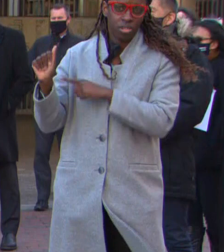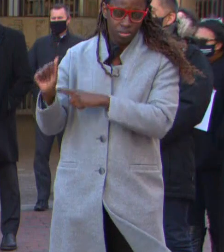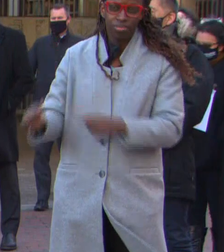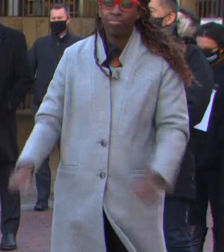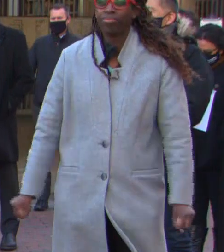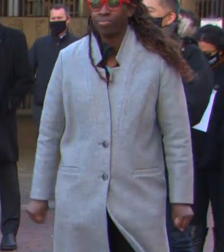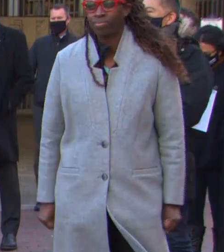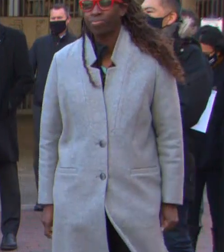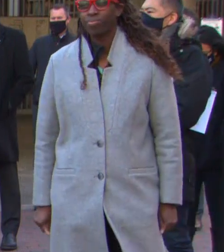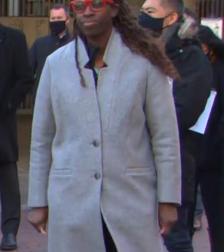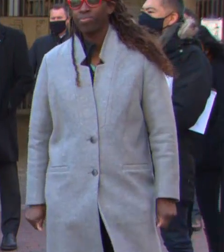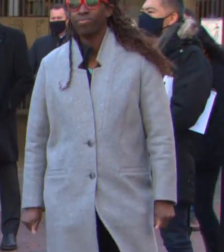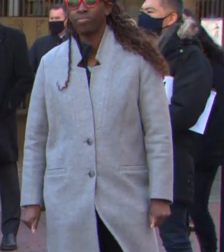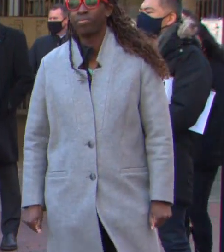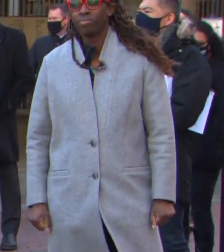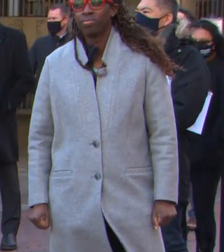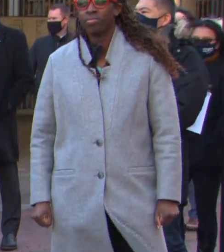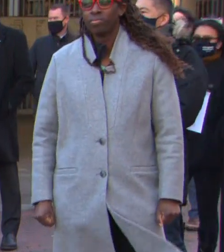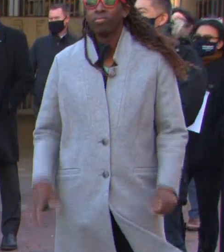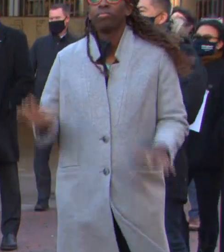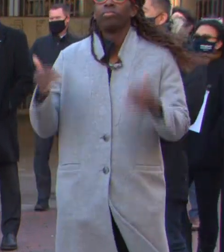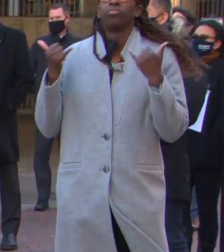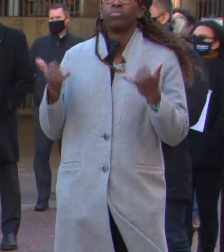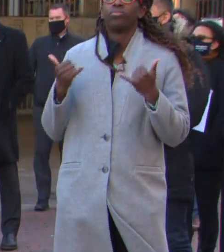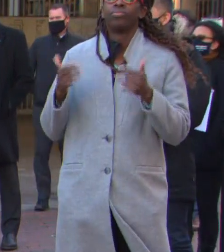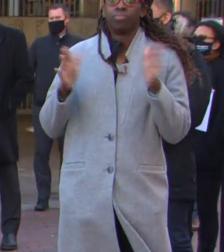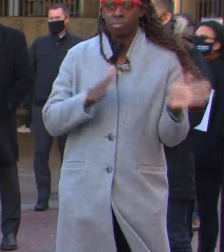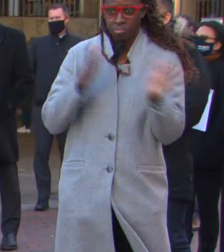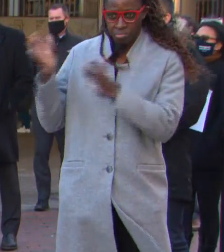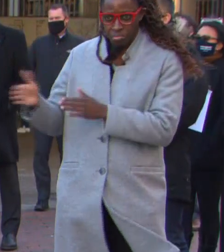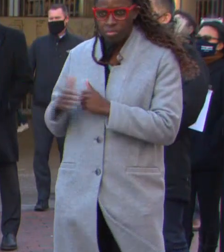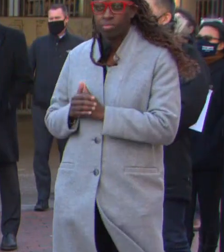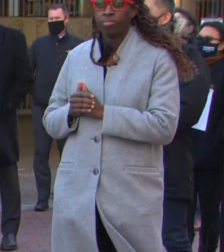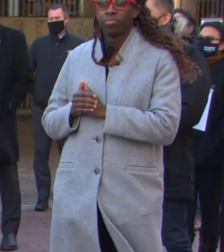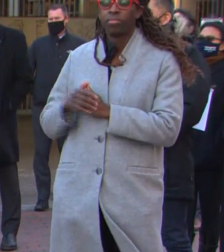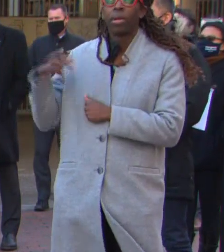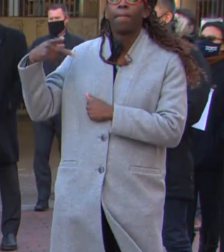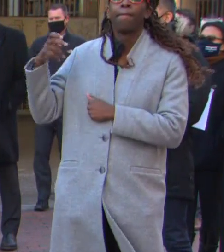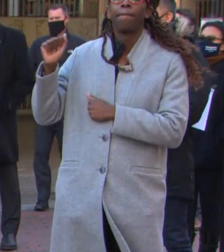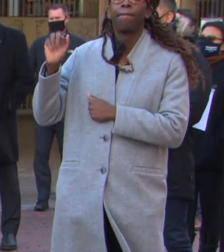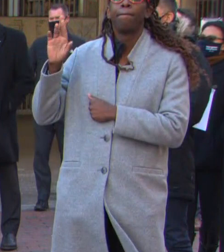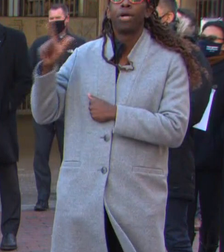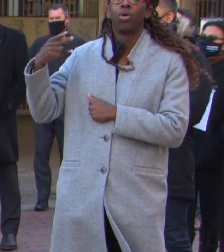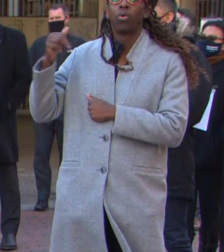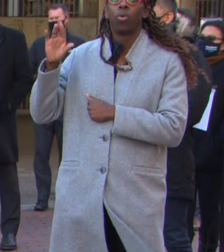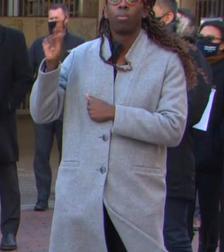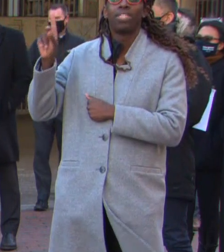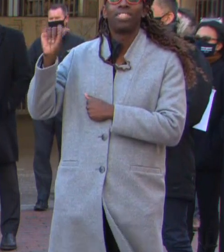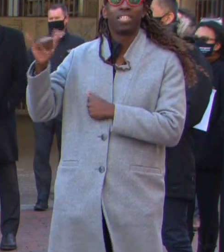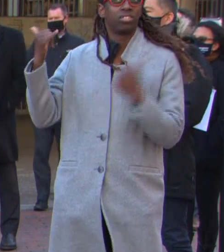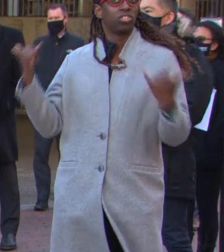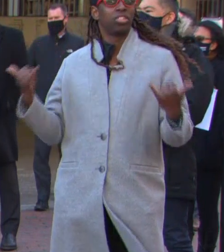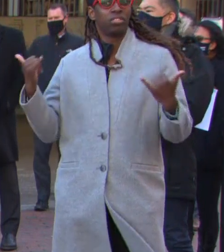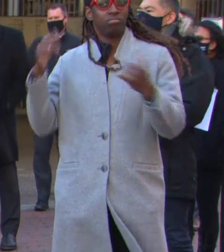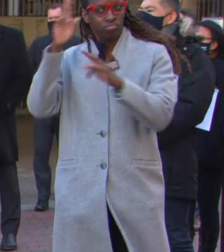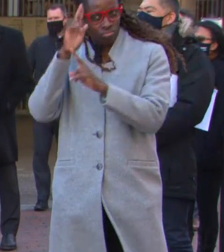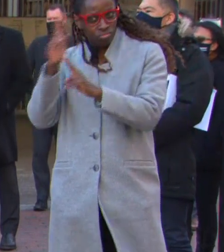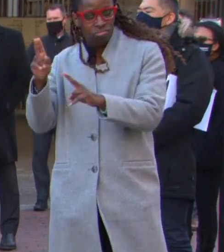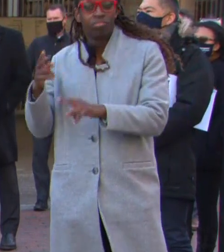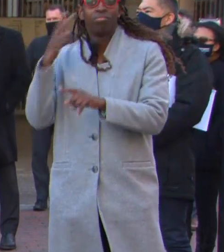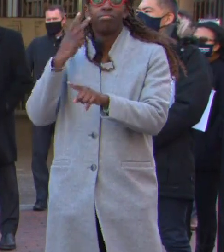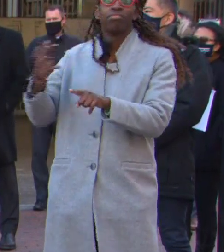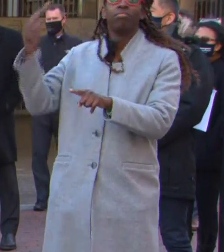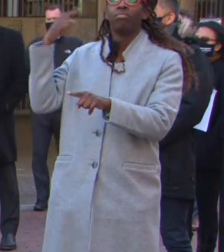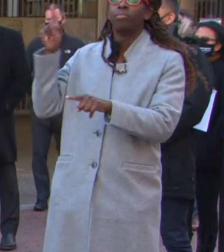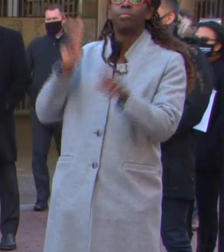Today, I want to remind everyone, today is Pearl Harbor Day. It's a day when we remember the sacrifice of the brave men and women who served our country. They deserve